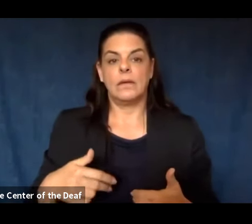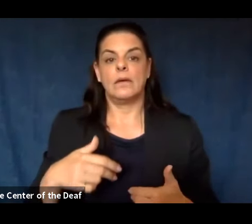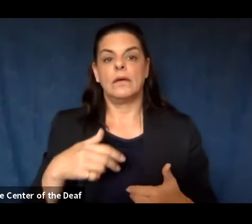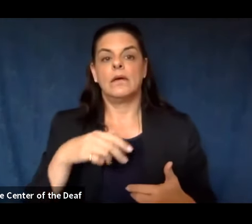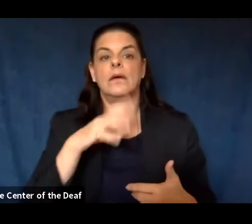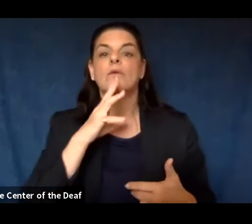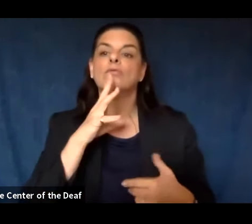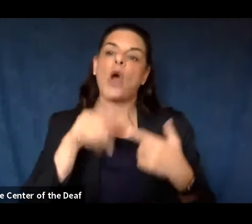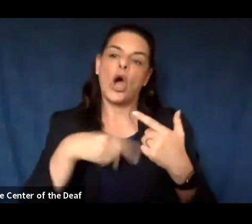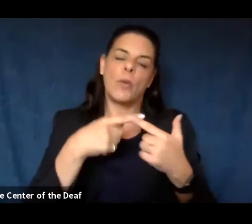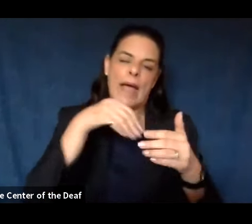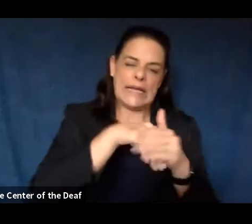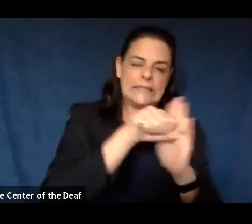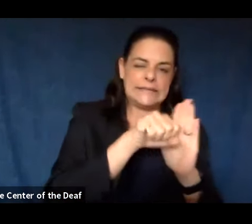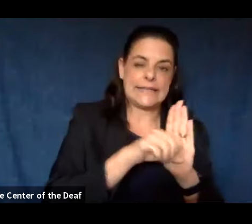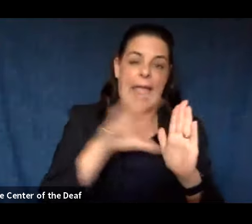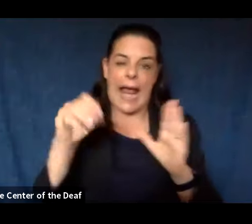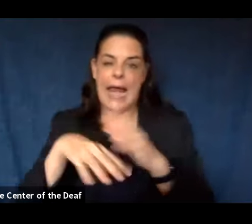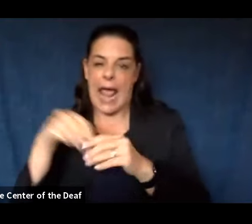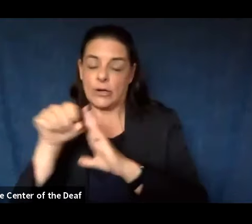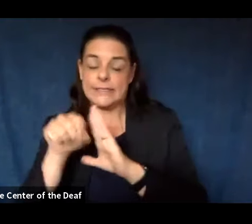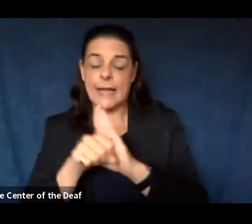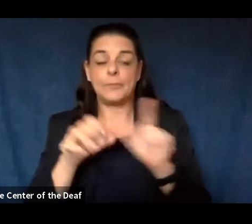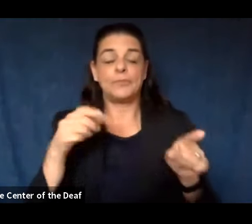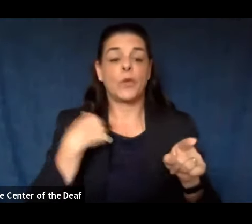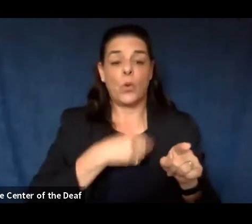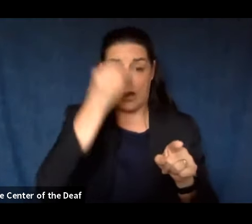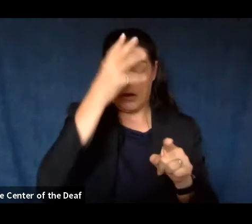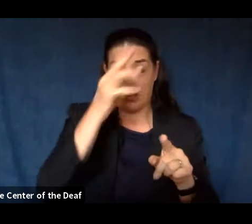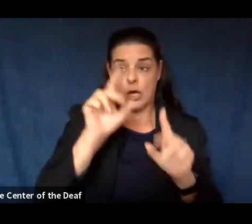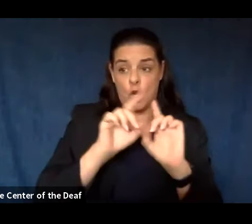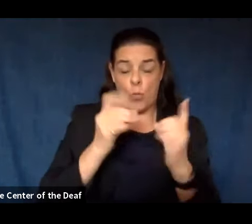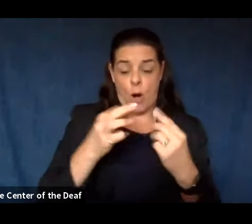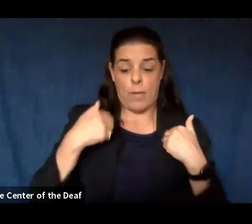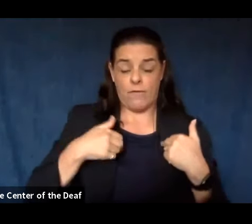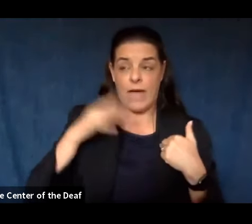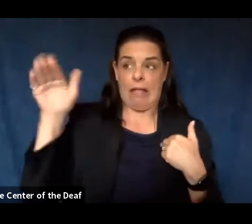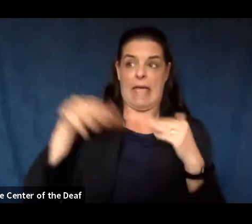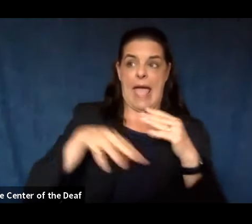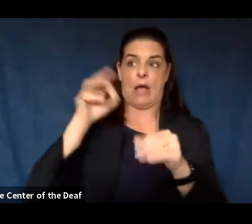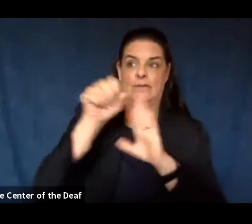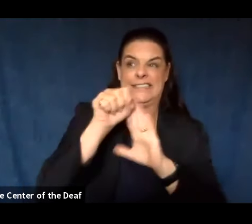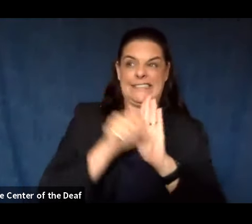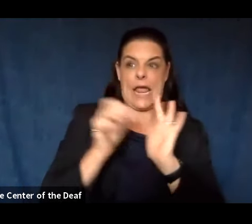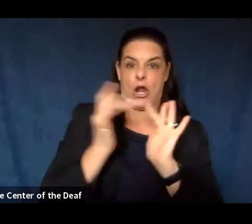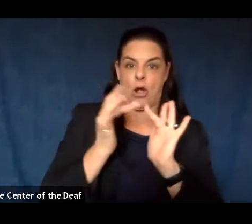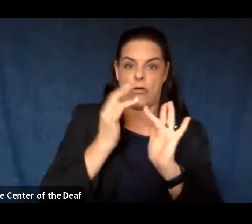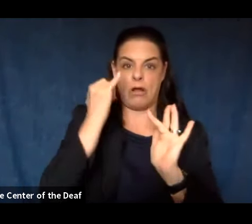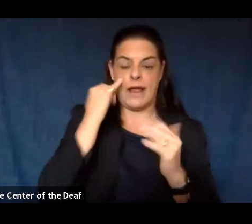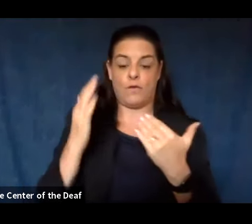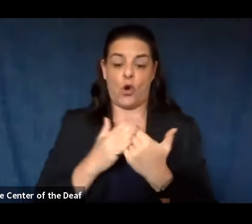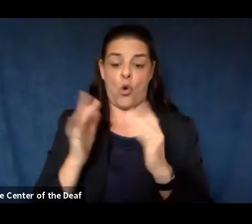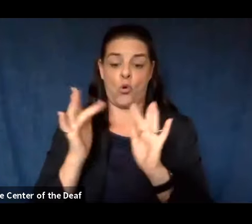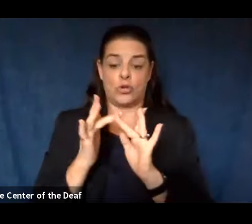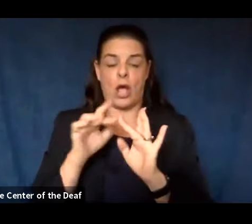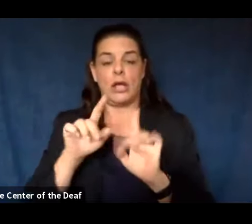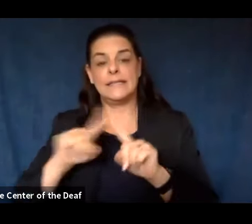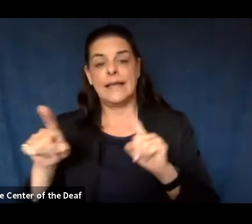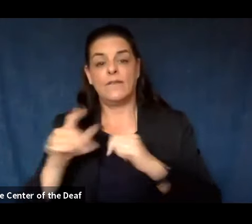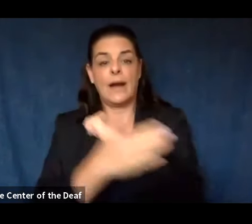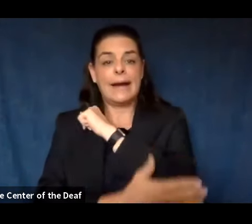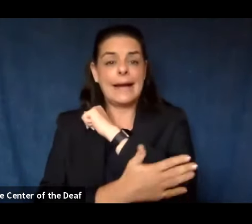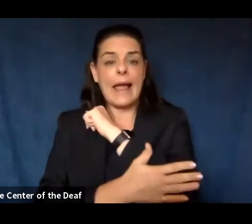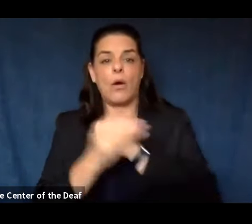about in-state and out-of-state. We notify the Department of Health that we have out-of-state contacts, if they're close contacts in a different county or a different